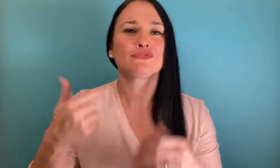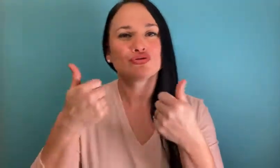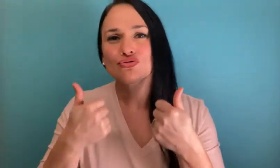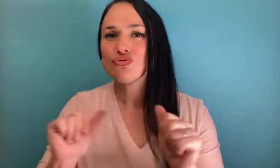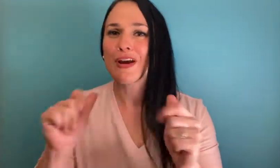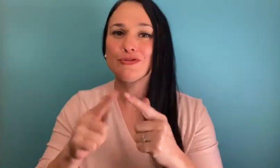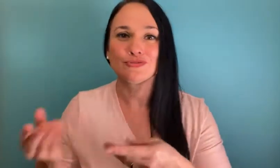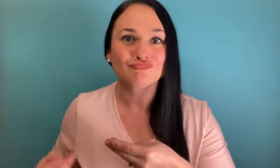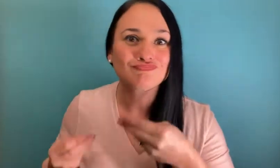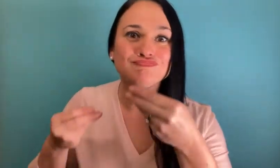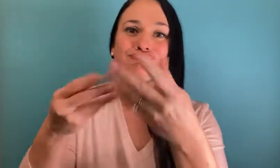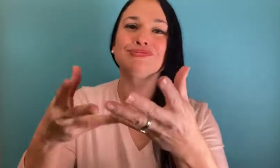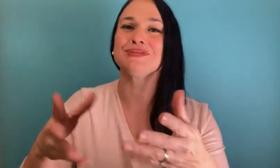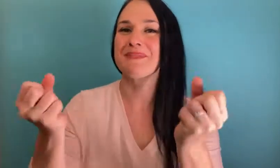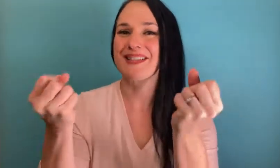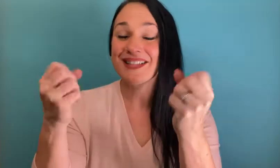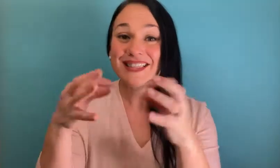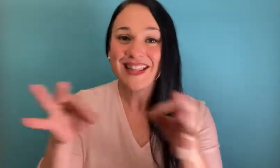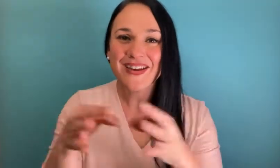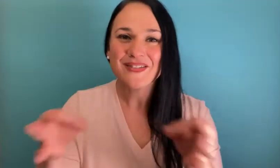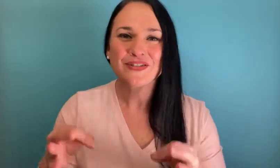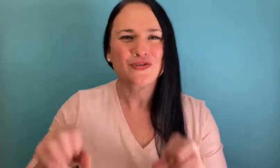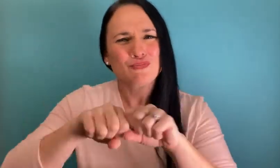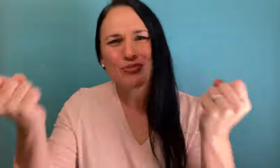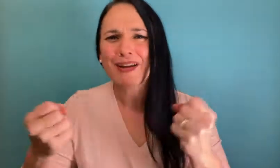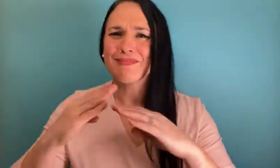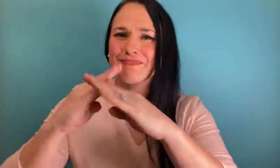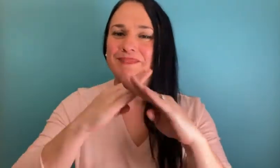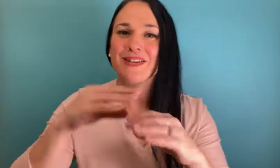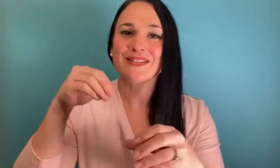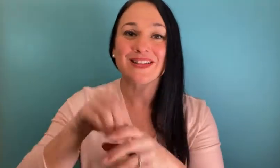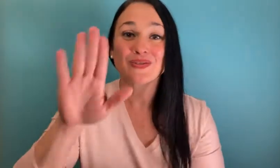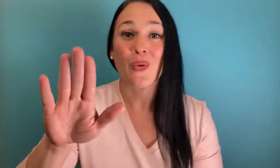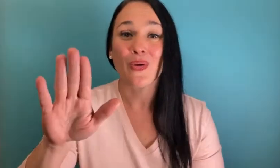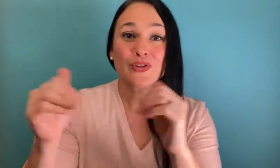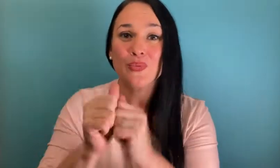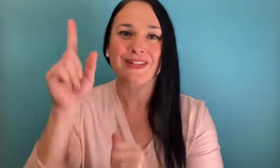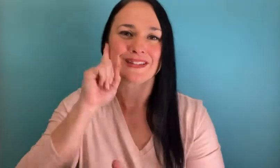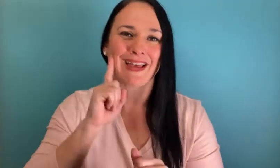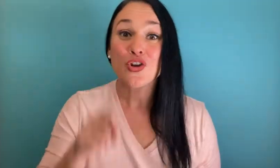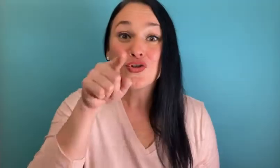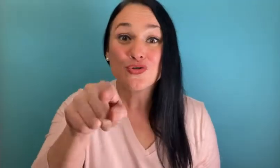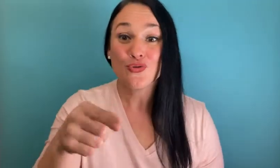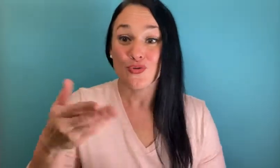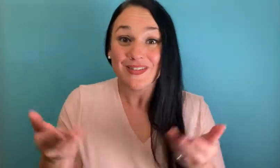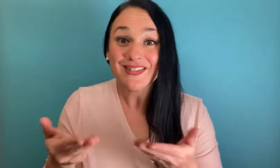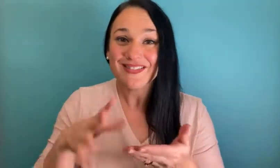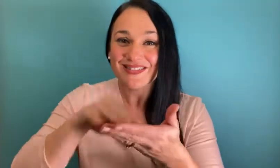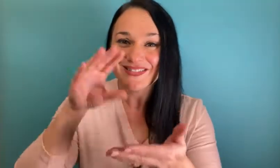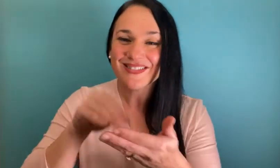many barriers in the deaf world, and I'm trying to bring to you some signs so you can help break the barriers in your community. Now,